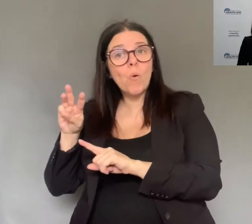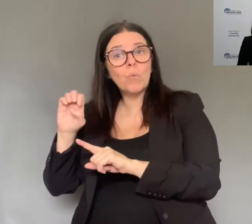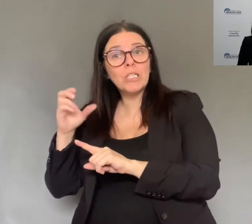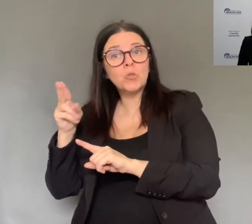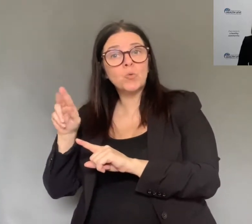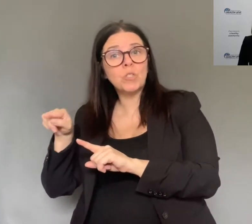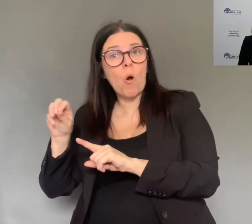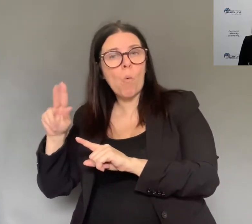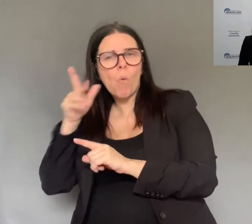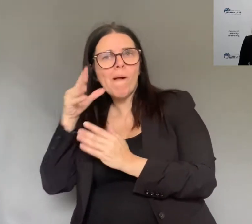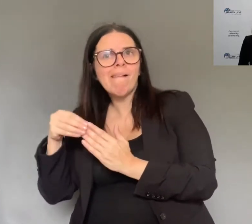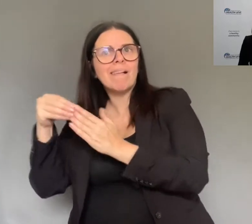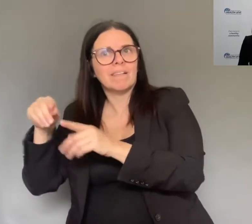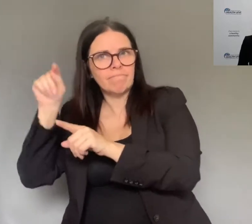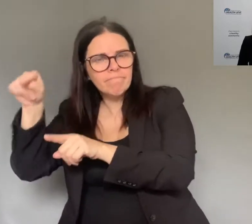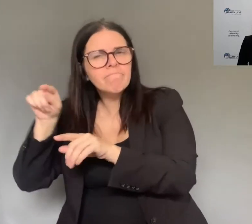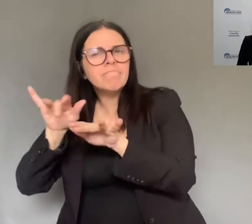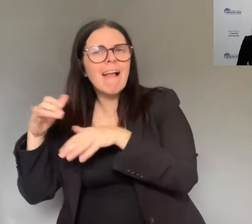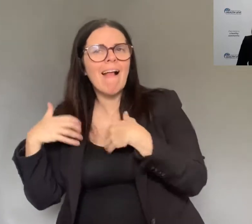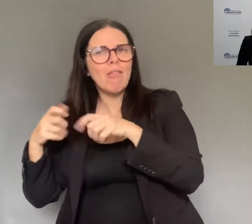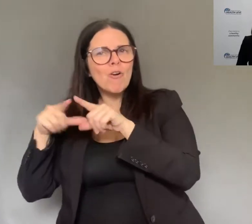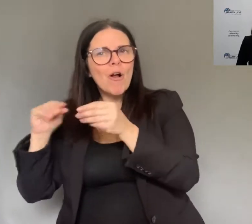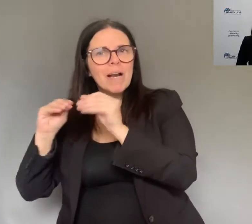counts. There are